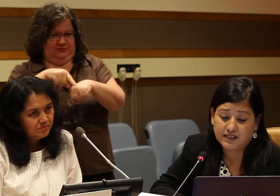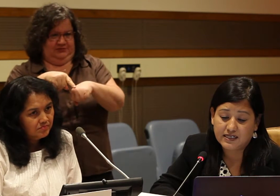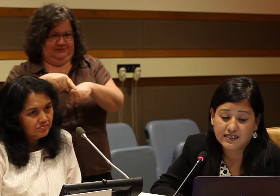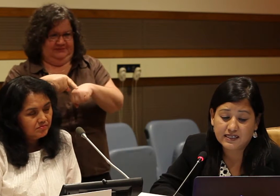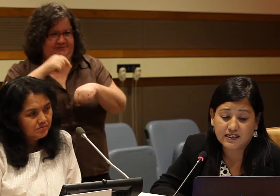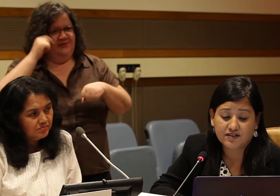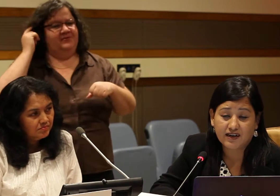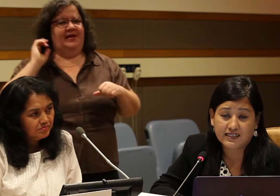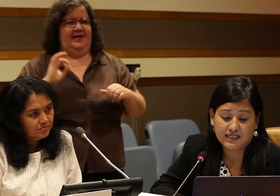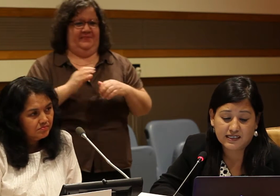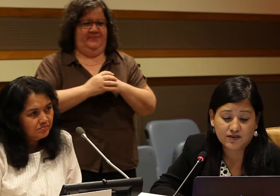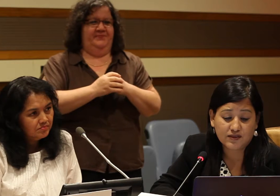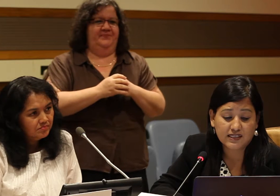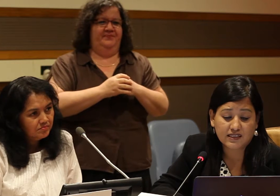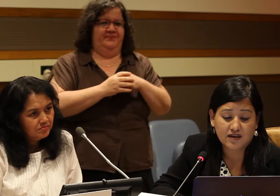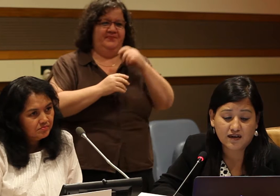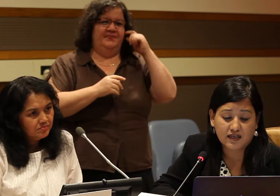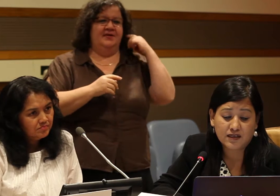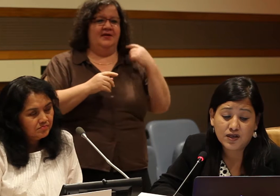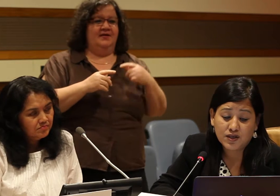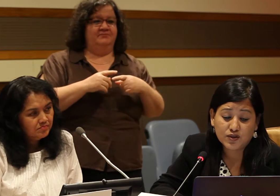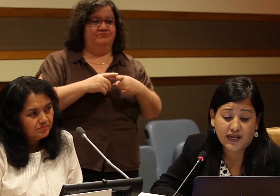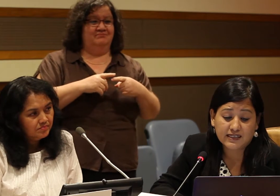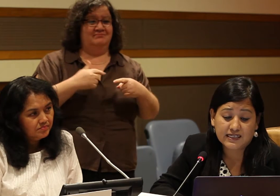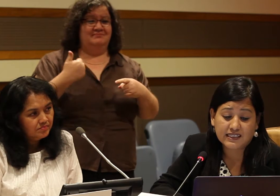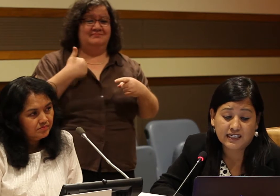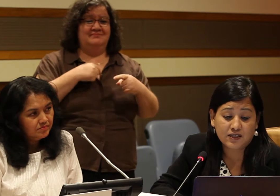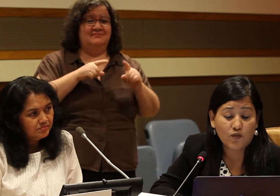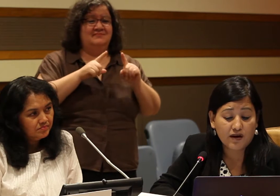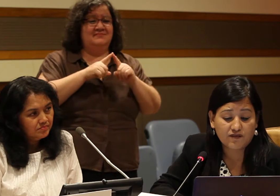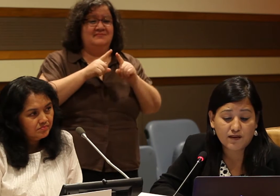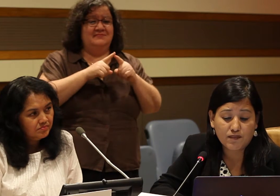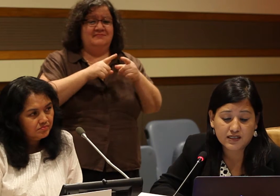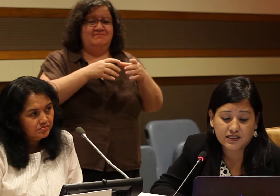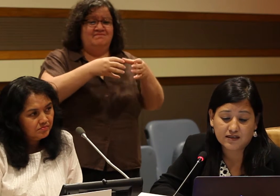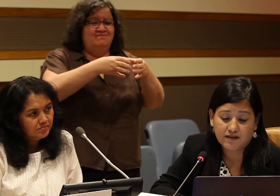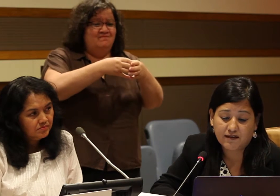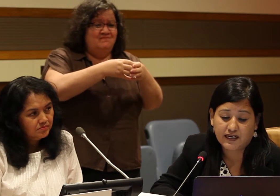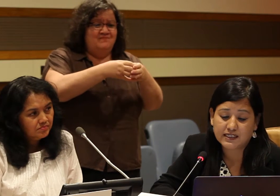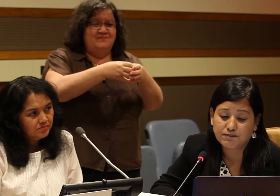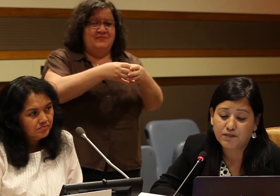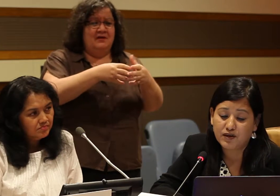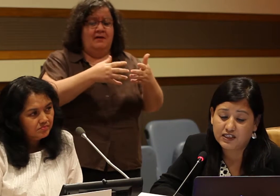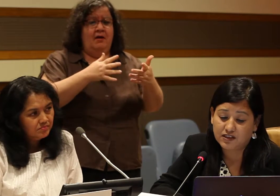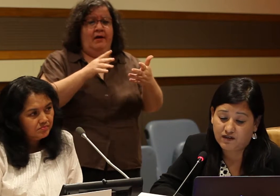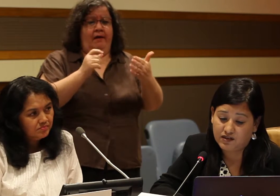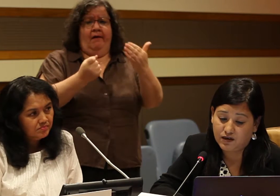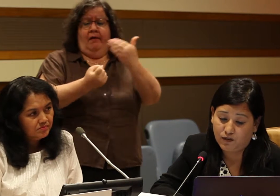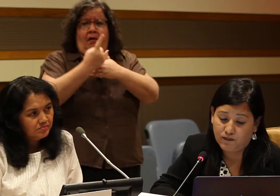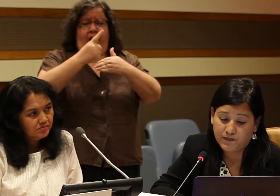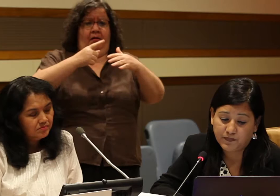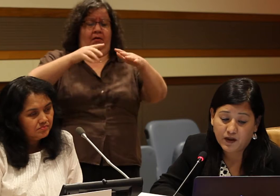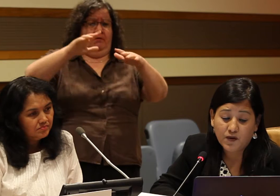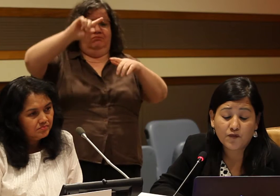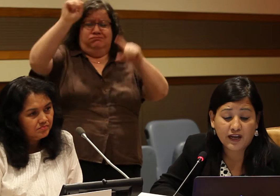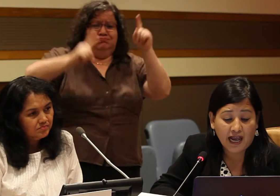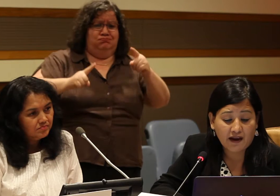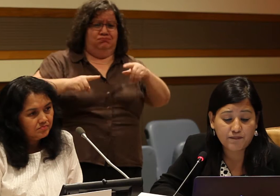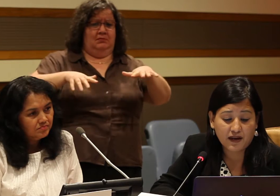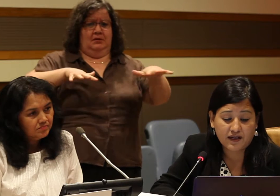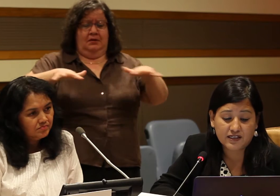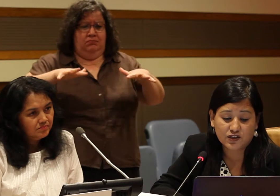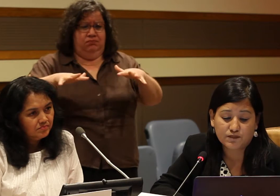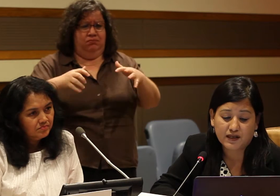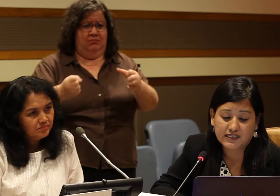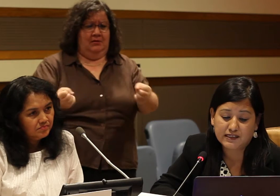the emergencies and crises, with struggling to exist as one of the most risk population of the globe. We